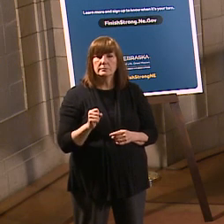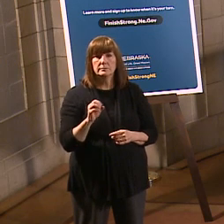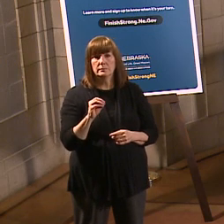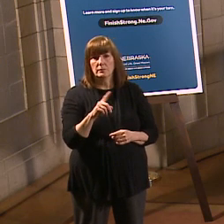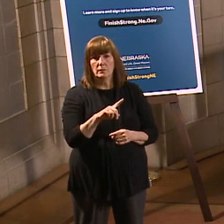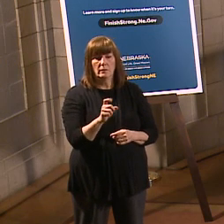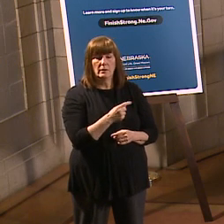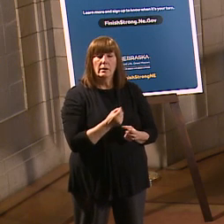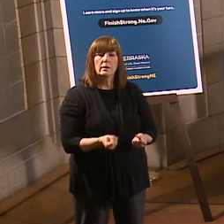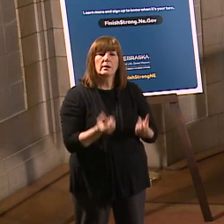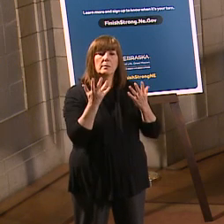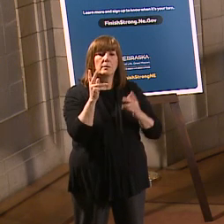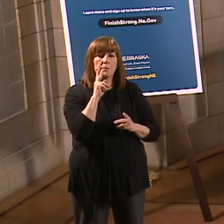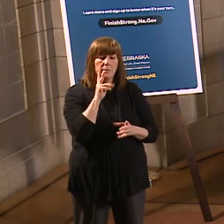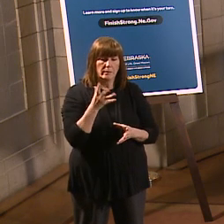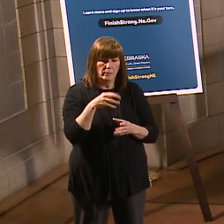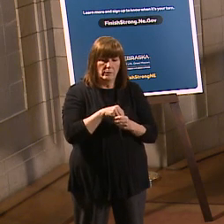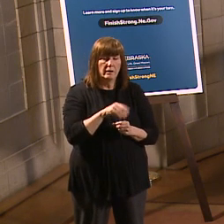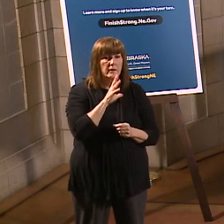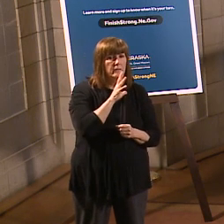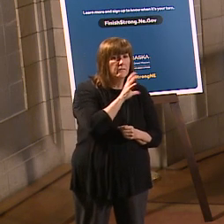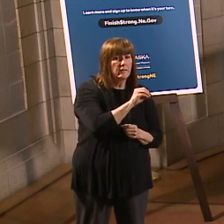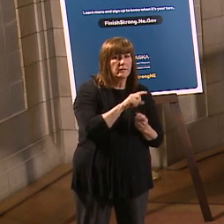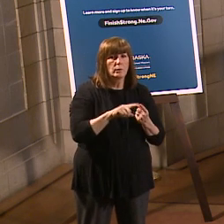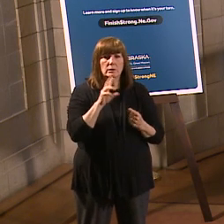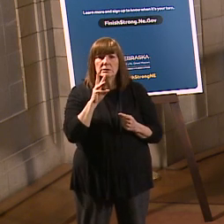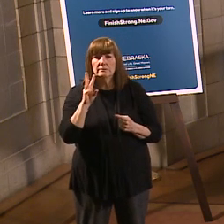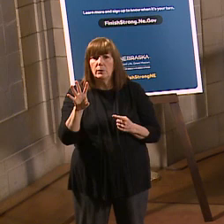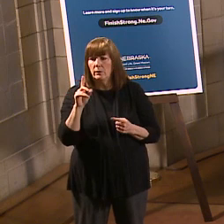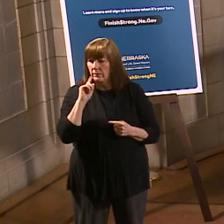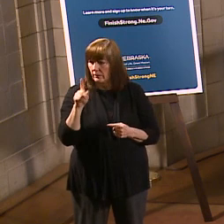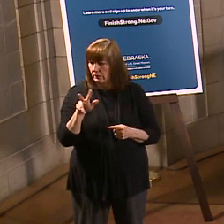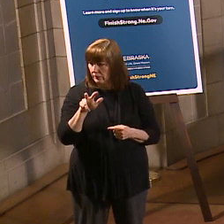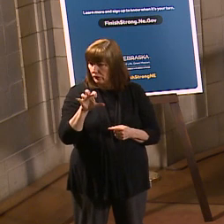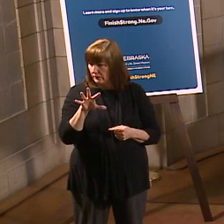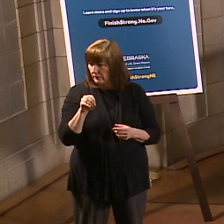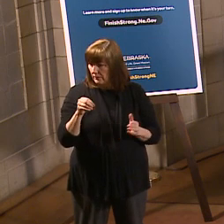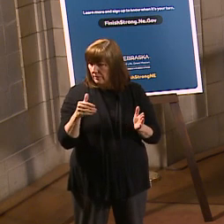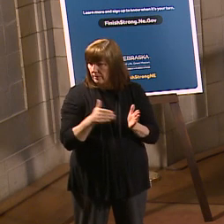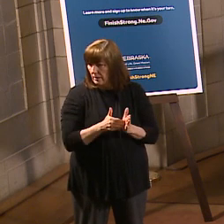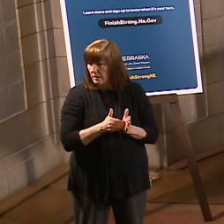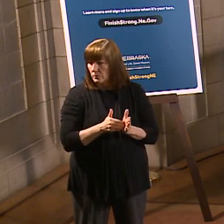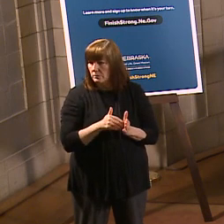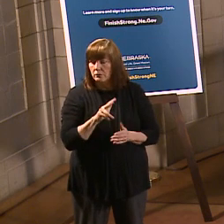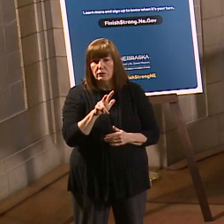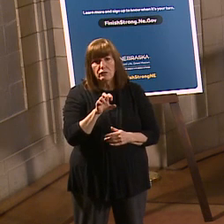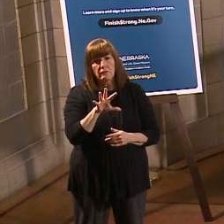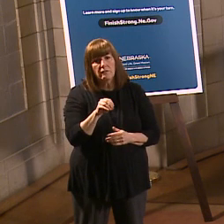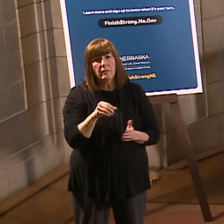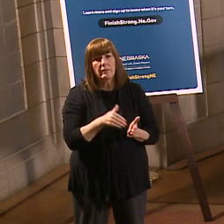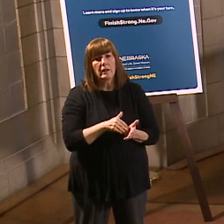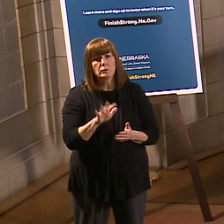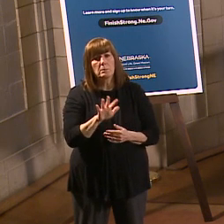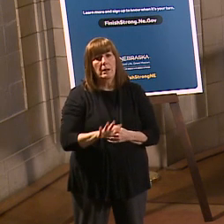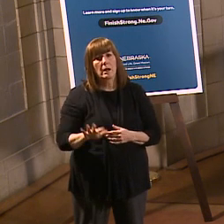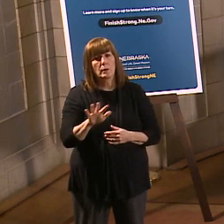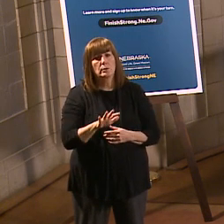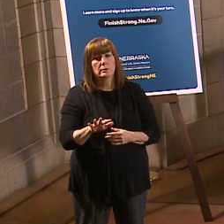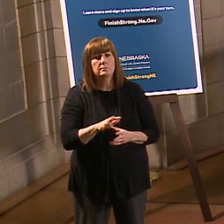Andrew's asking, how many people do we have in that 50 to 64 category? I think you said like 350,000? About 350,000.